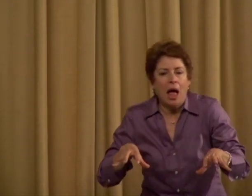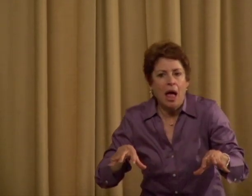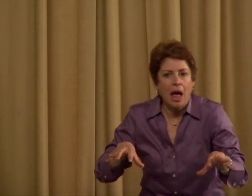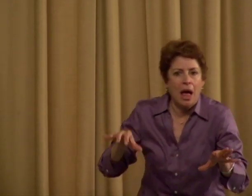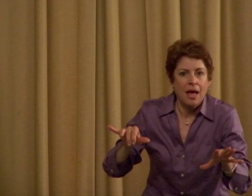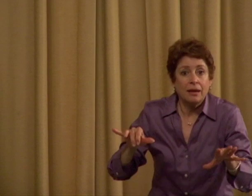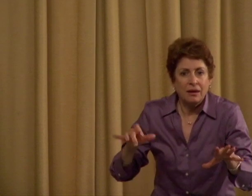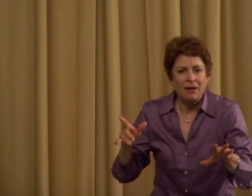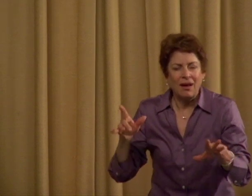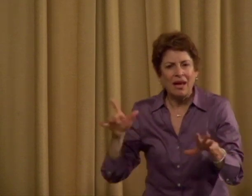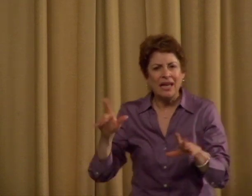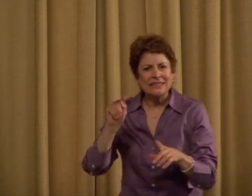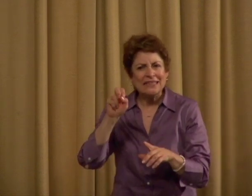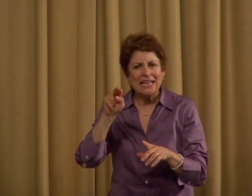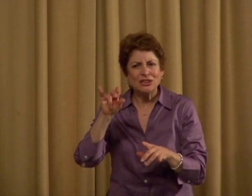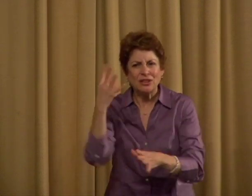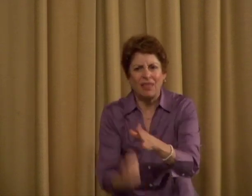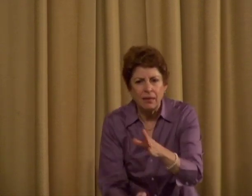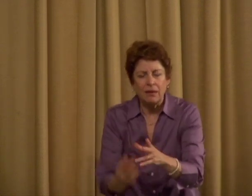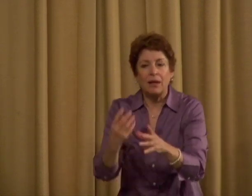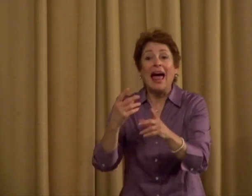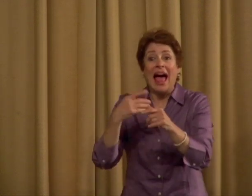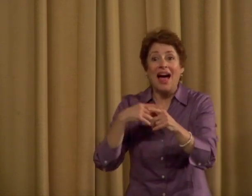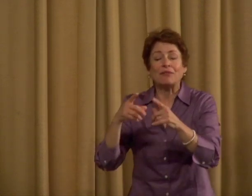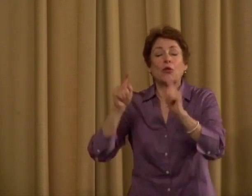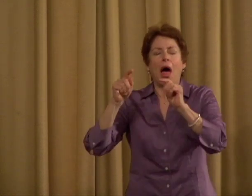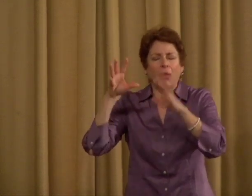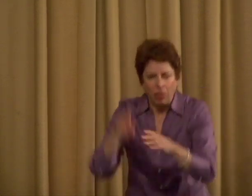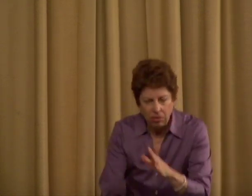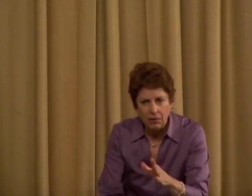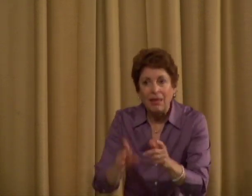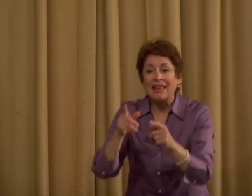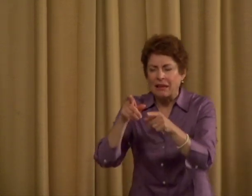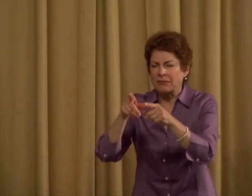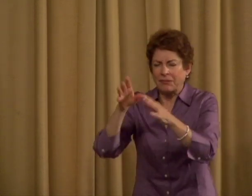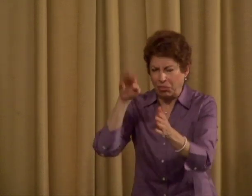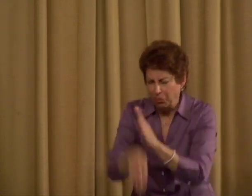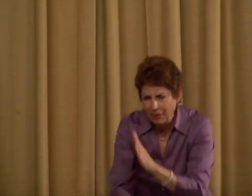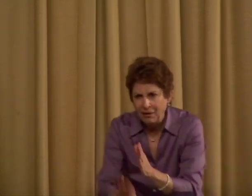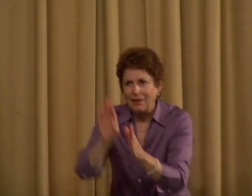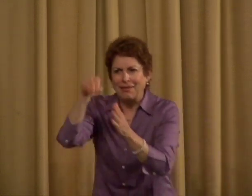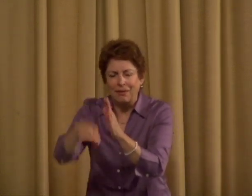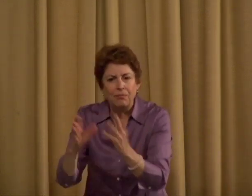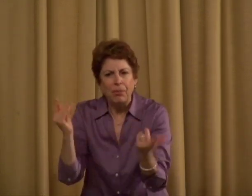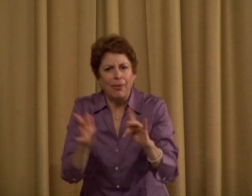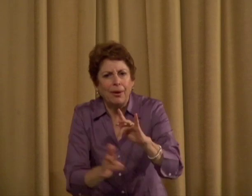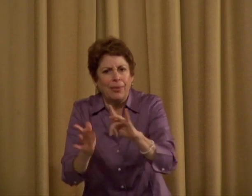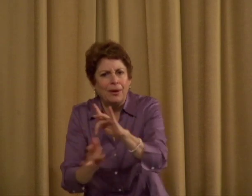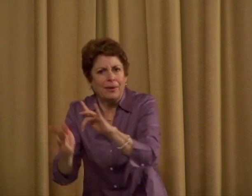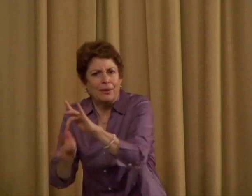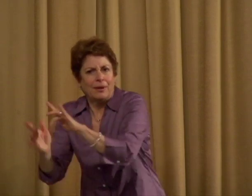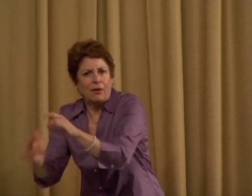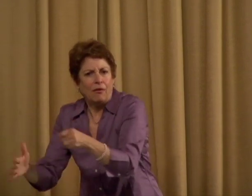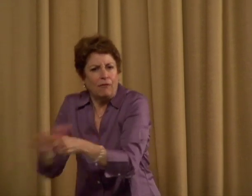the hearing actor will take on that line, acting as a handicap. The tension is gone, and then there's always that break, that gap that happens over and